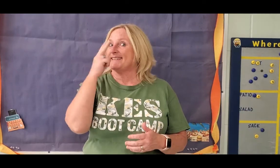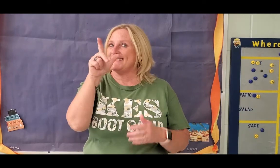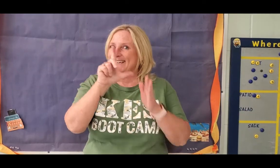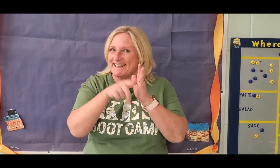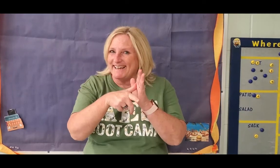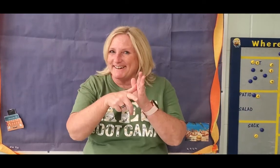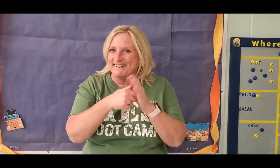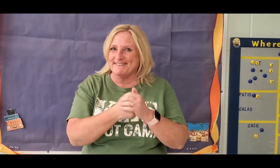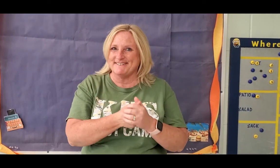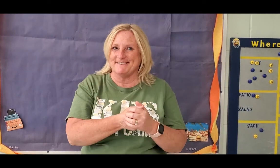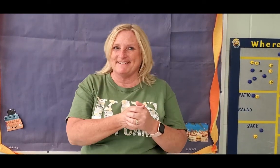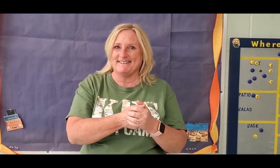See you later.